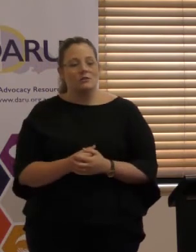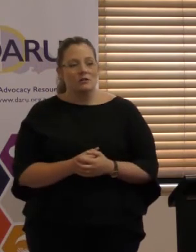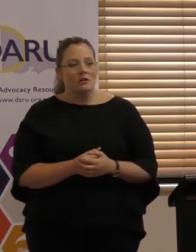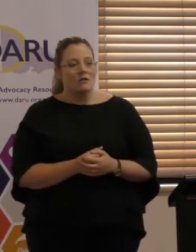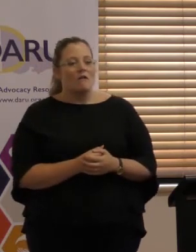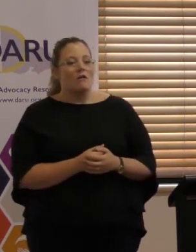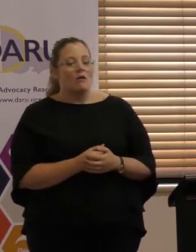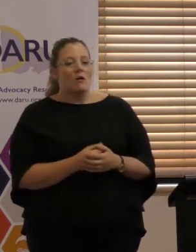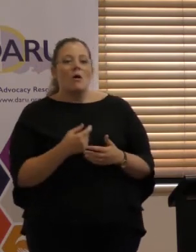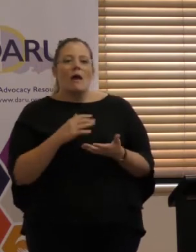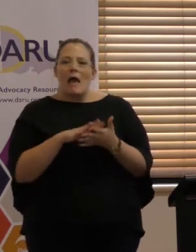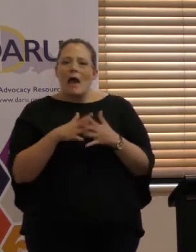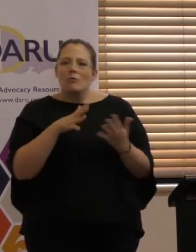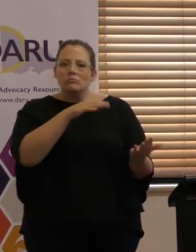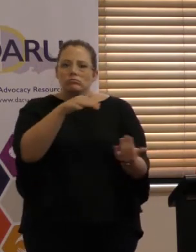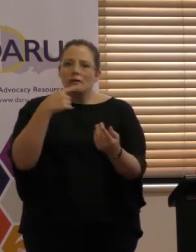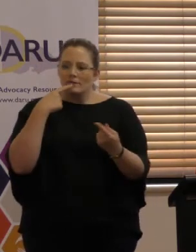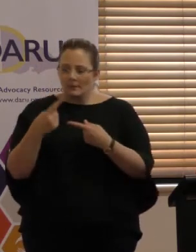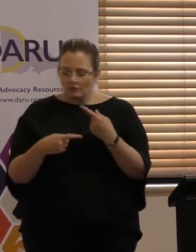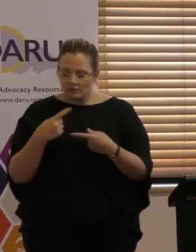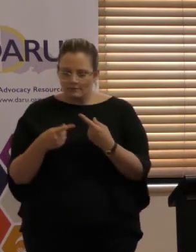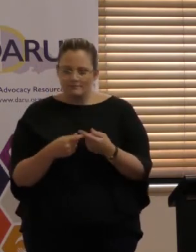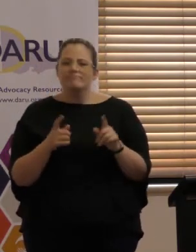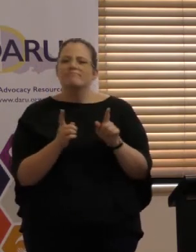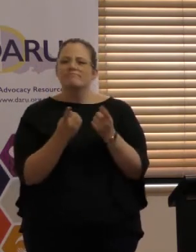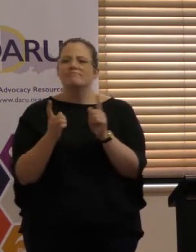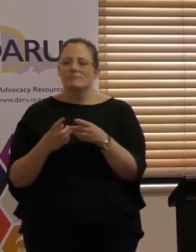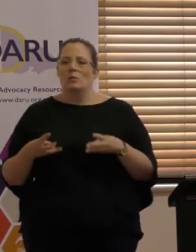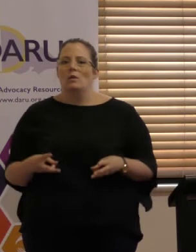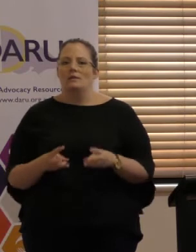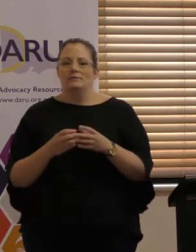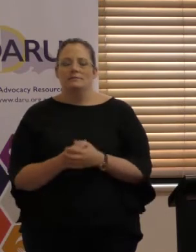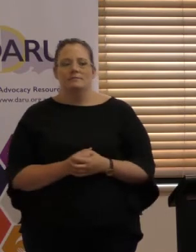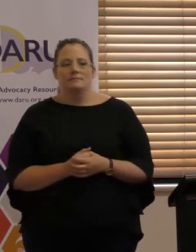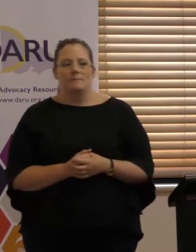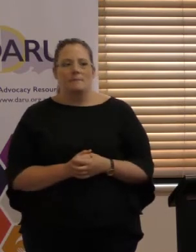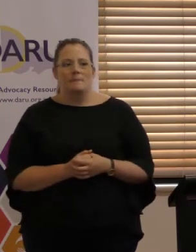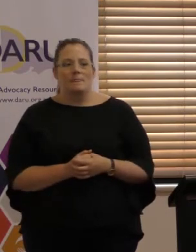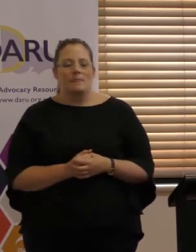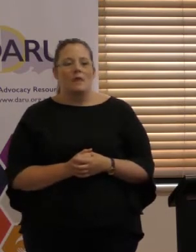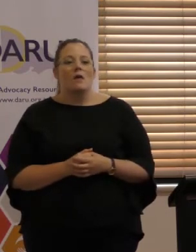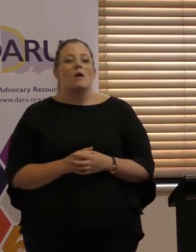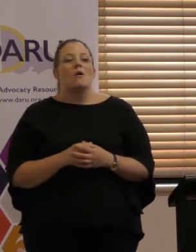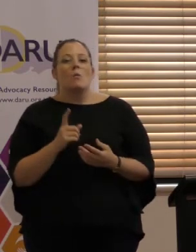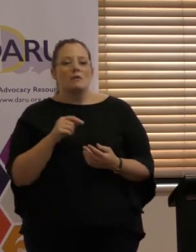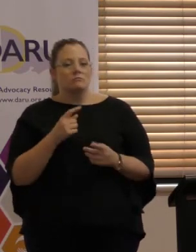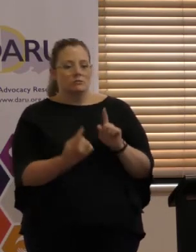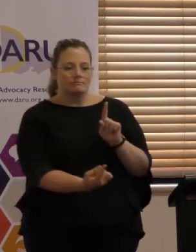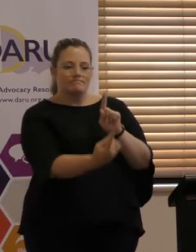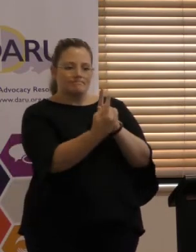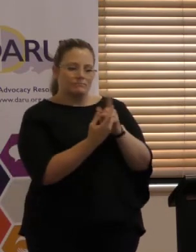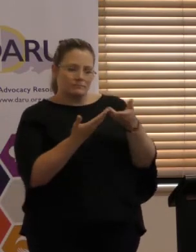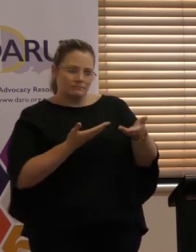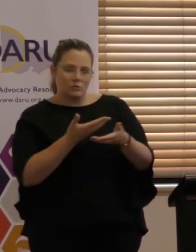that information in a couple of different ways. It's through observing young people who come to us with individual advocacy